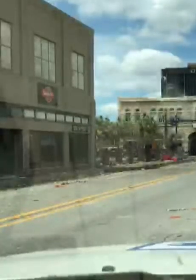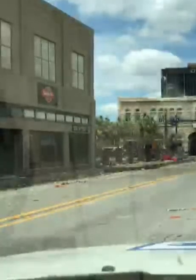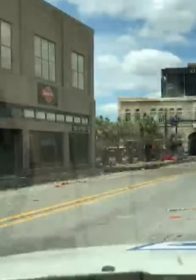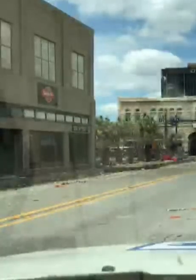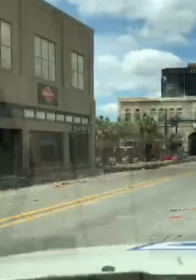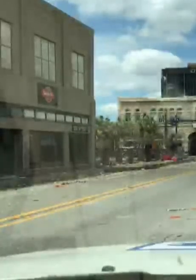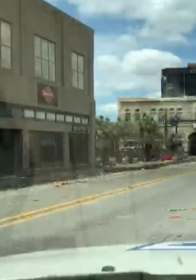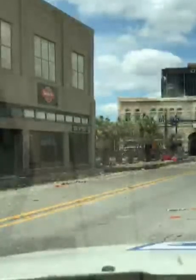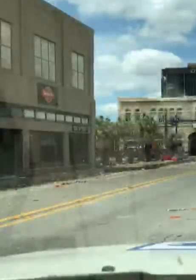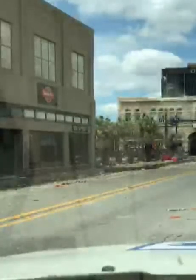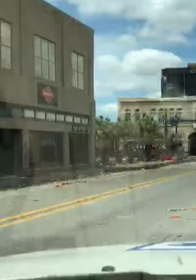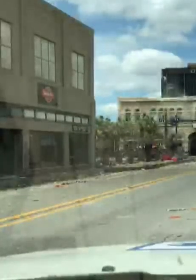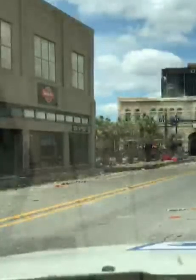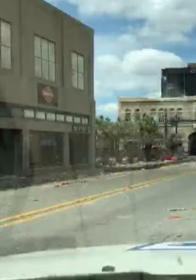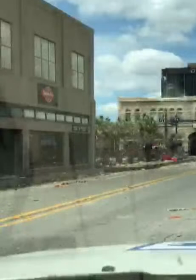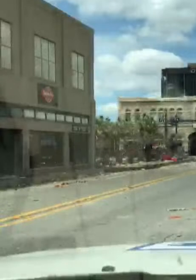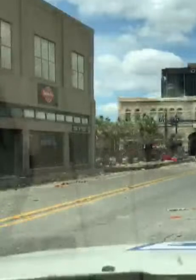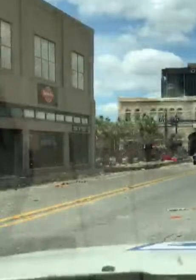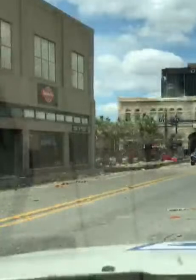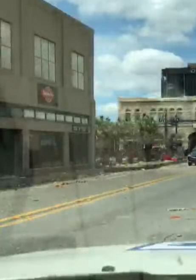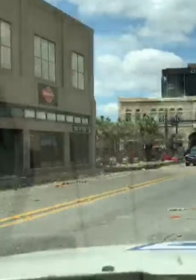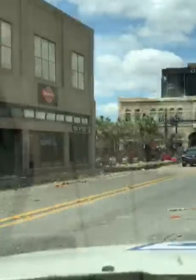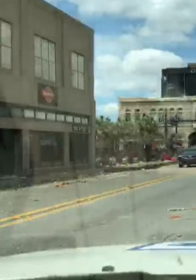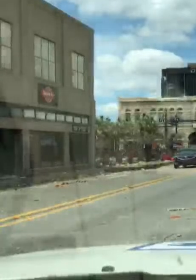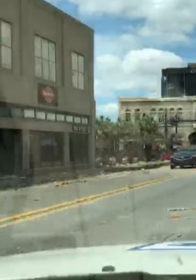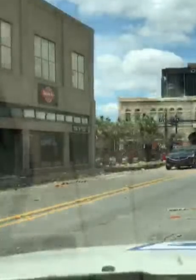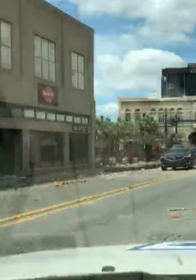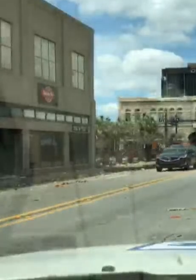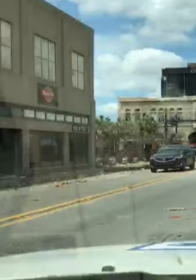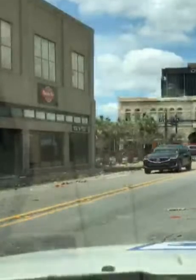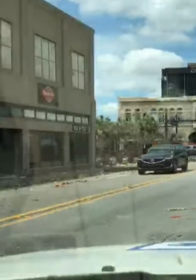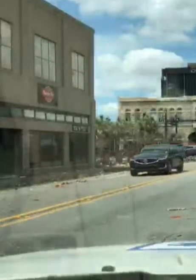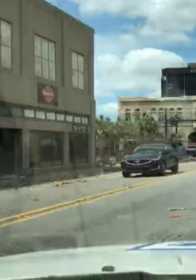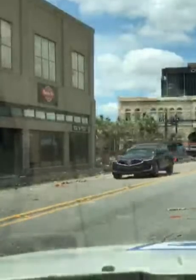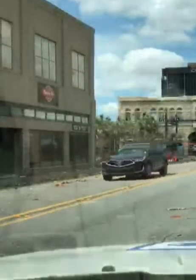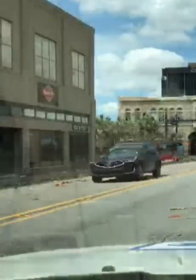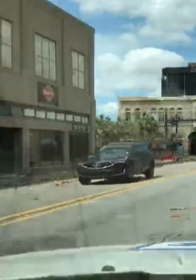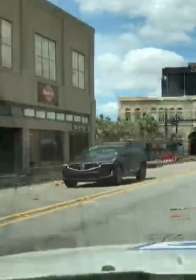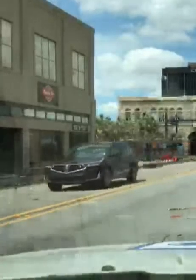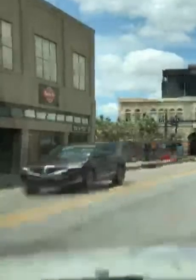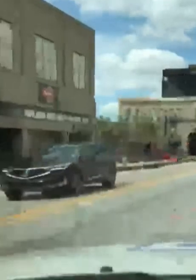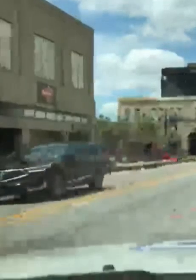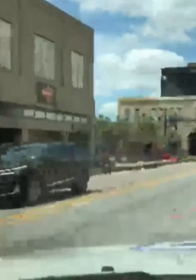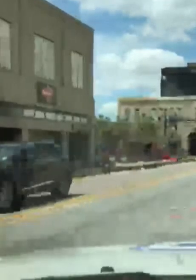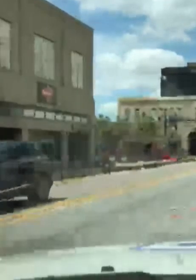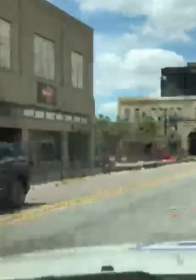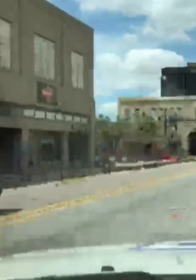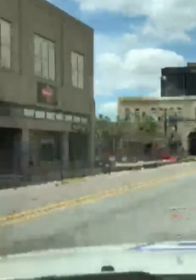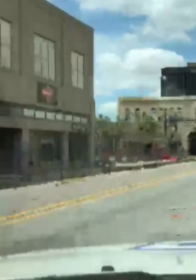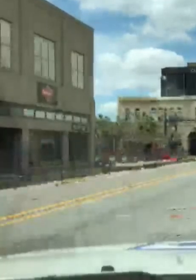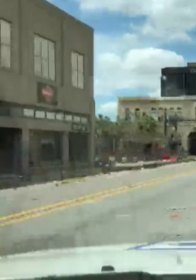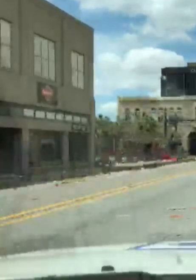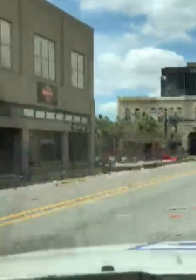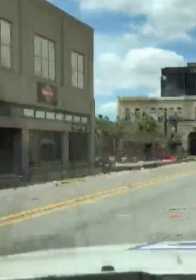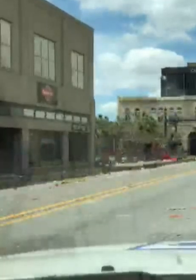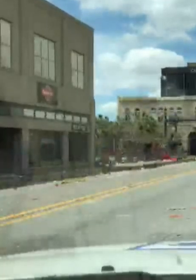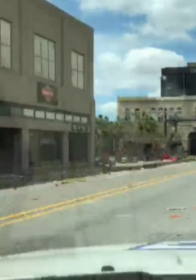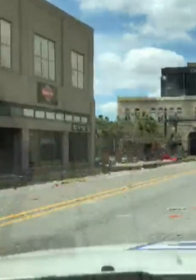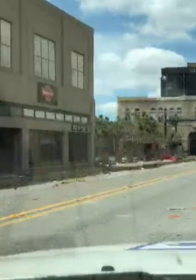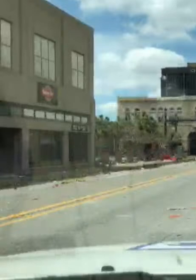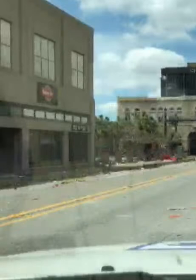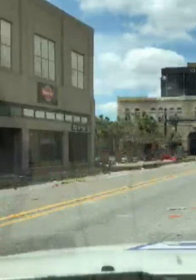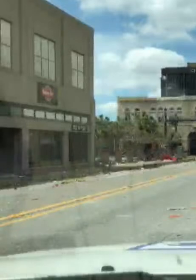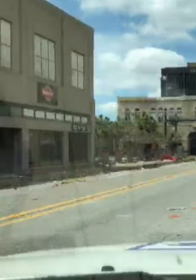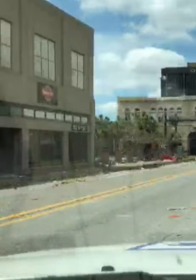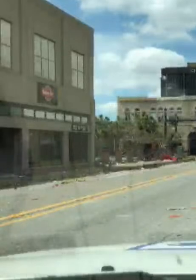was projected to be between 15 and 20 feet, would be pretty significant down there. The elevation in Cameron itself is